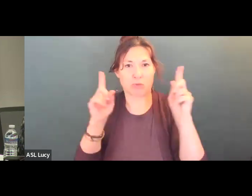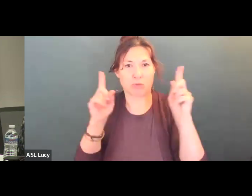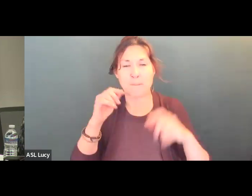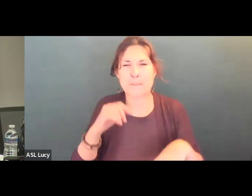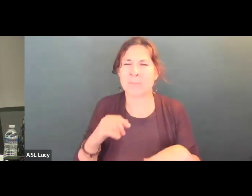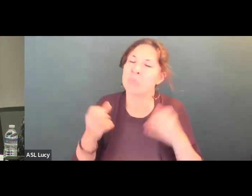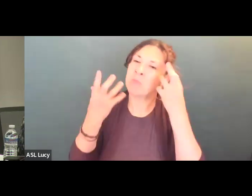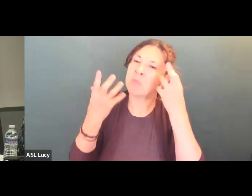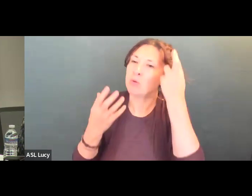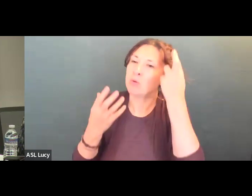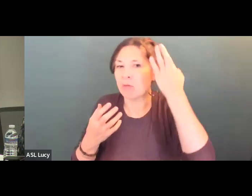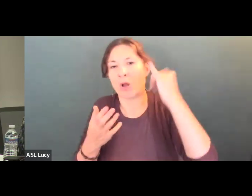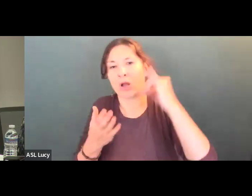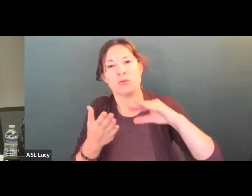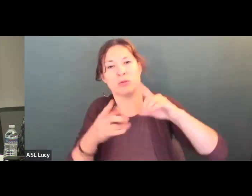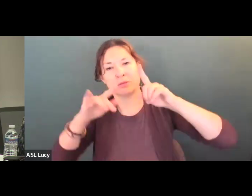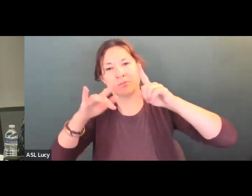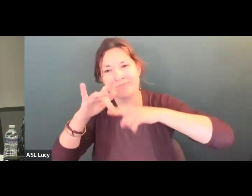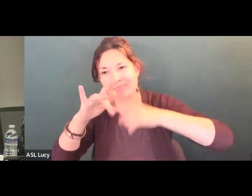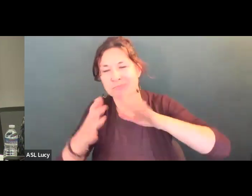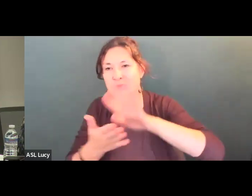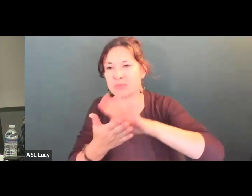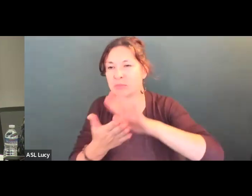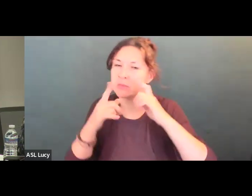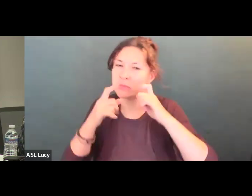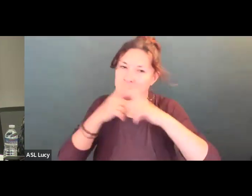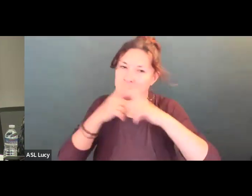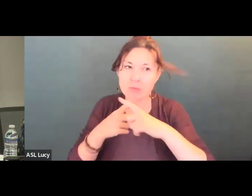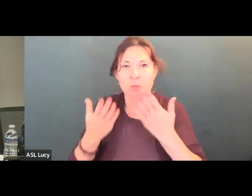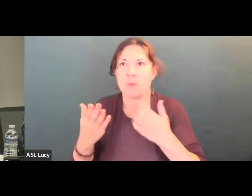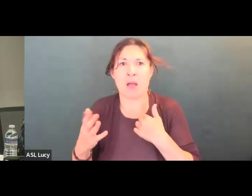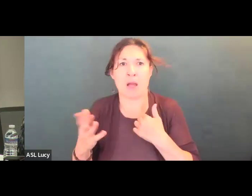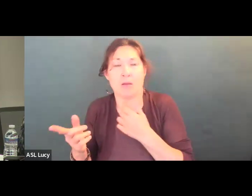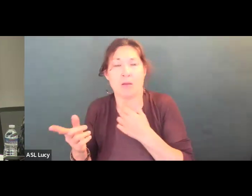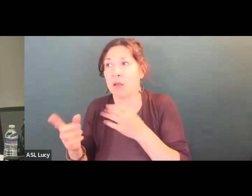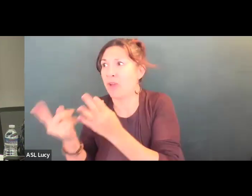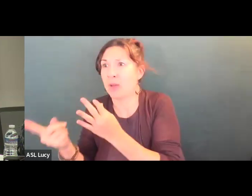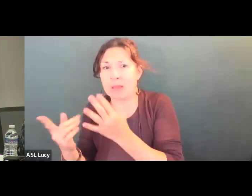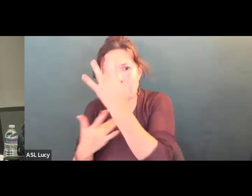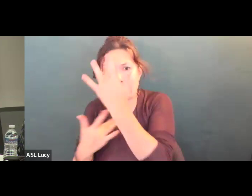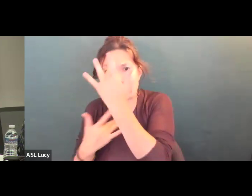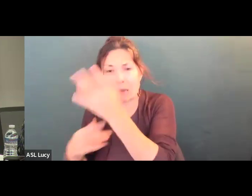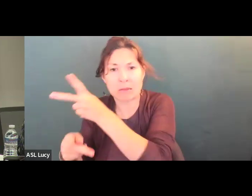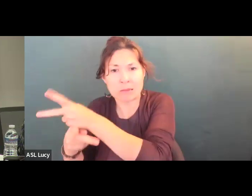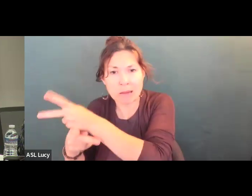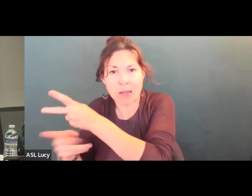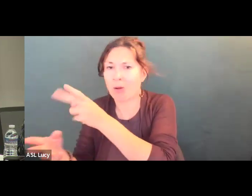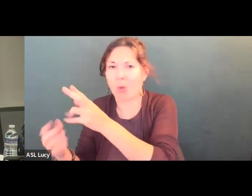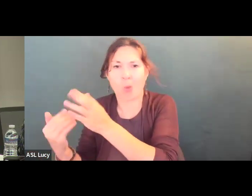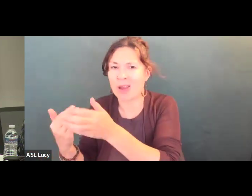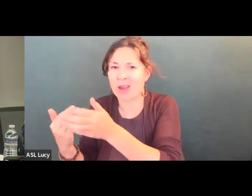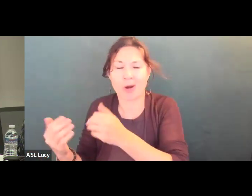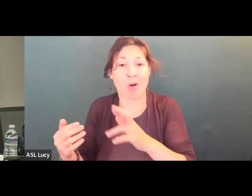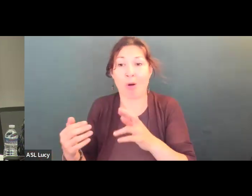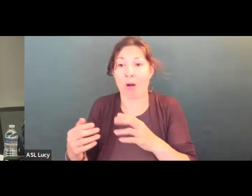It's complex. Sometimes they're caring for other family members, experiencing homelessness themselves, working